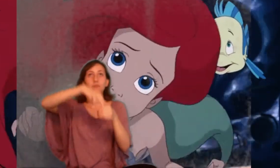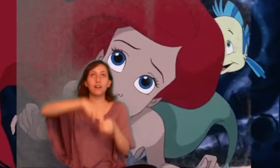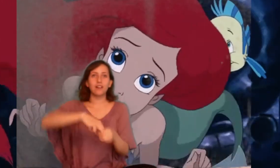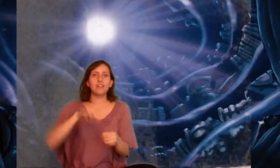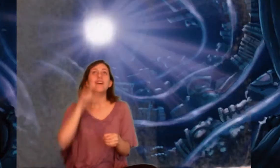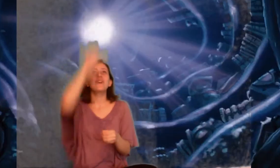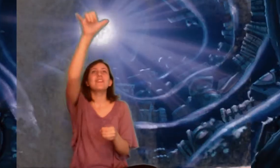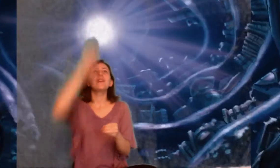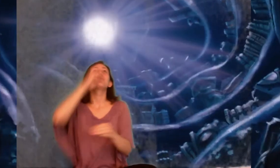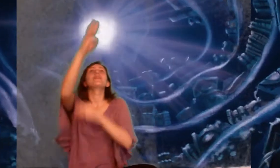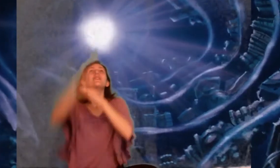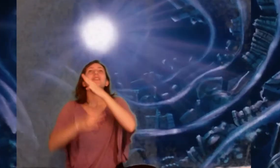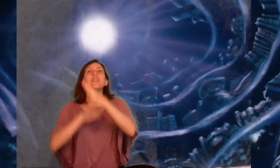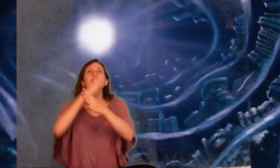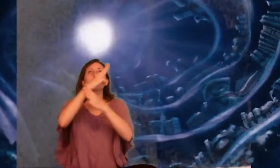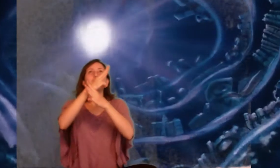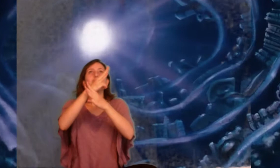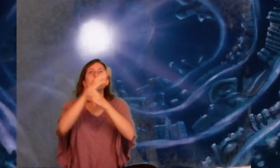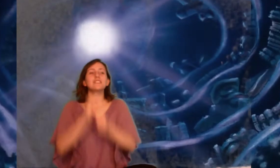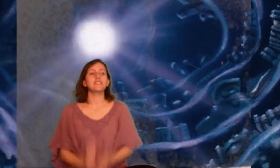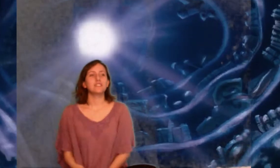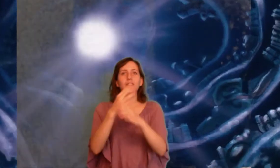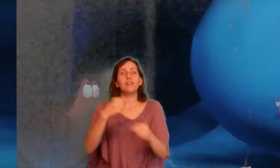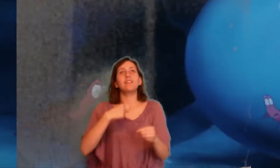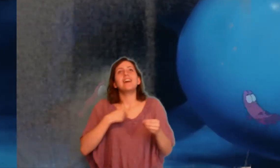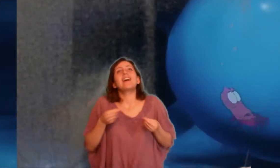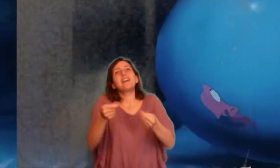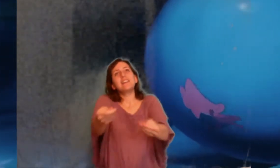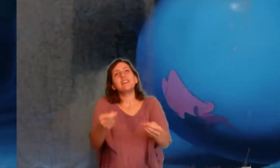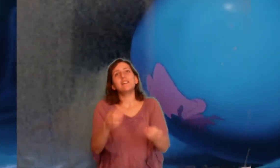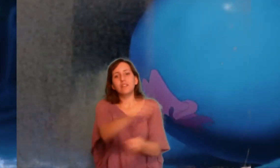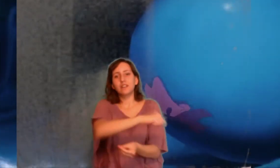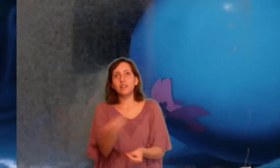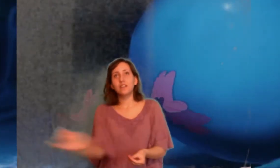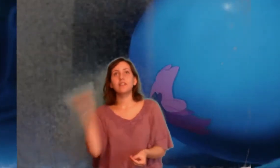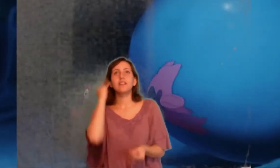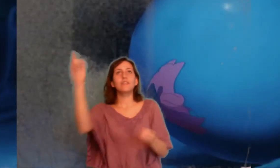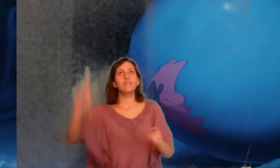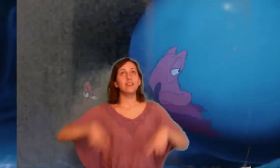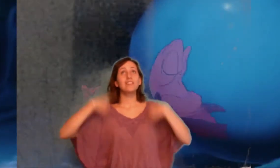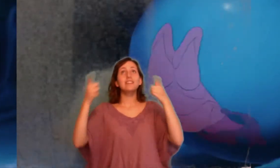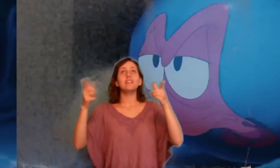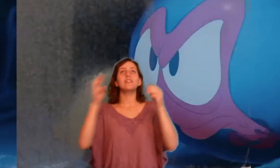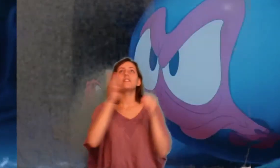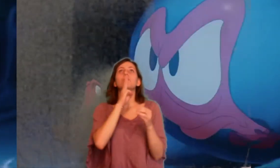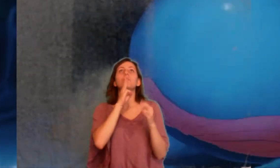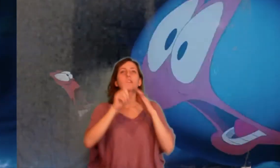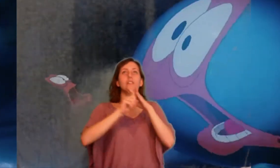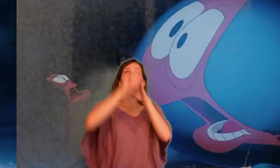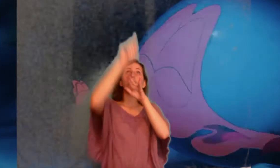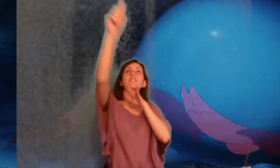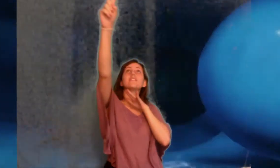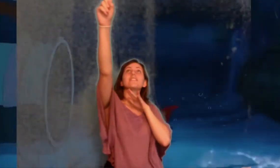be part of that world. What would I give if I could live out